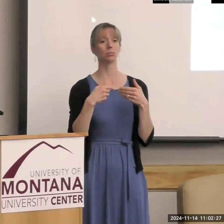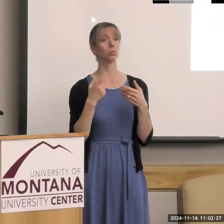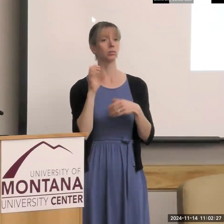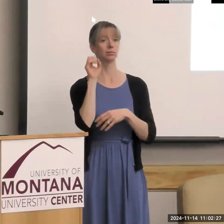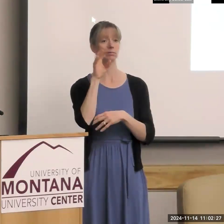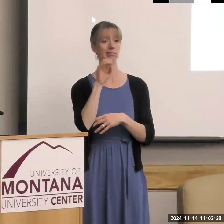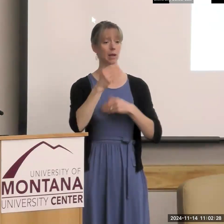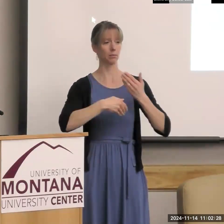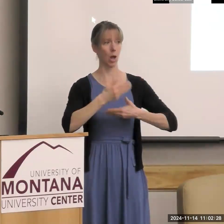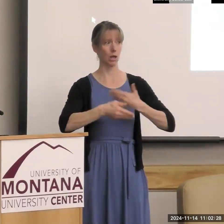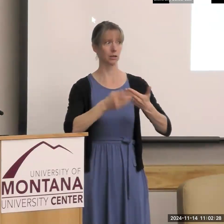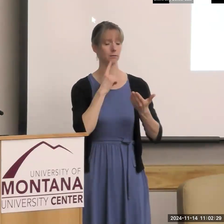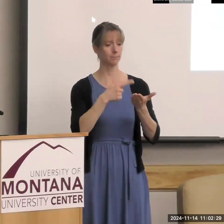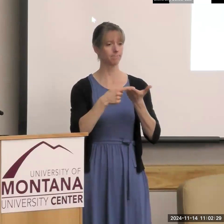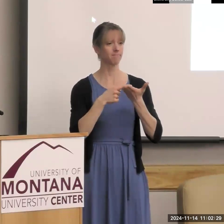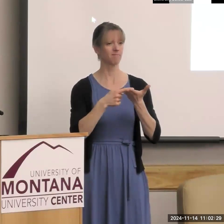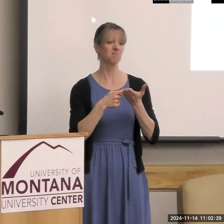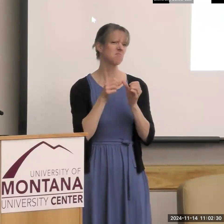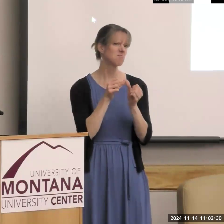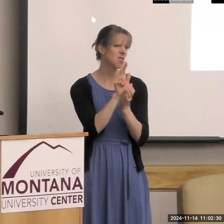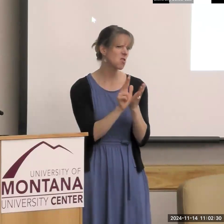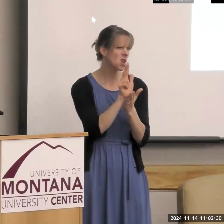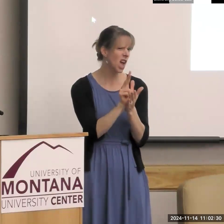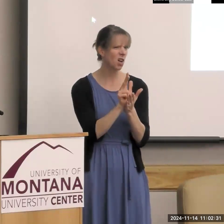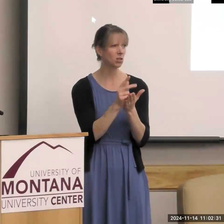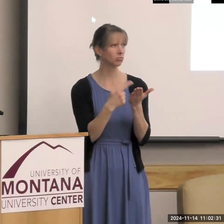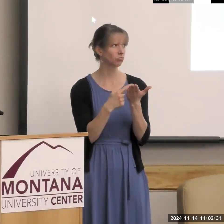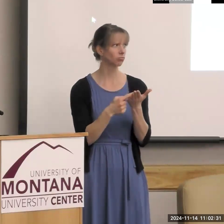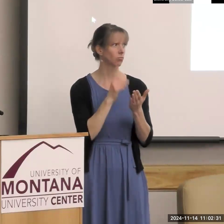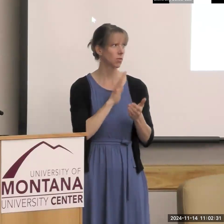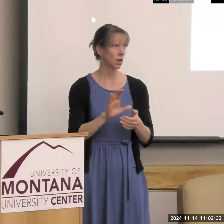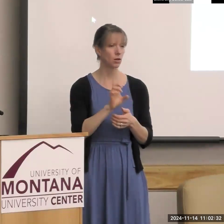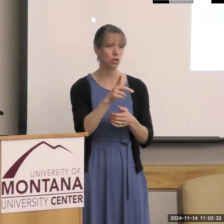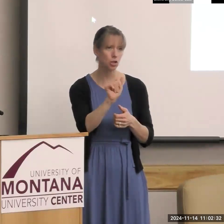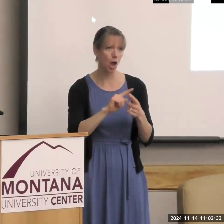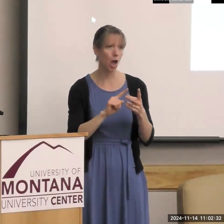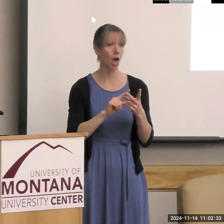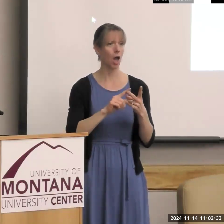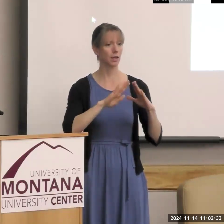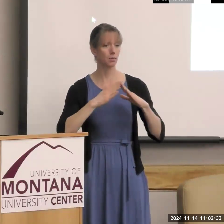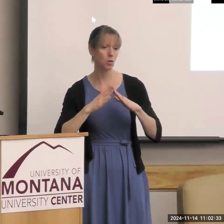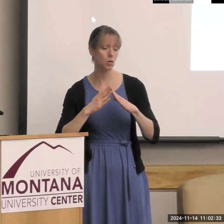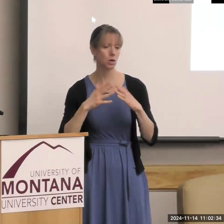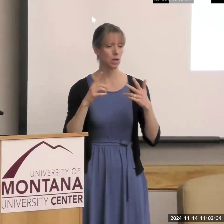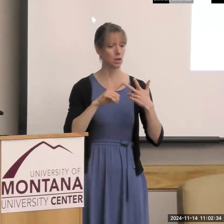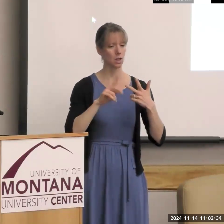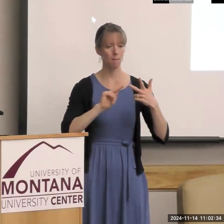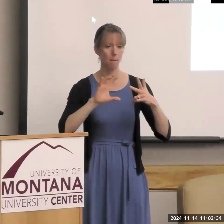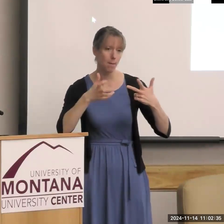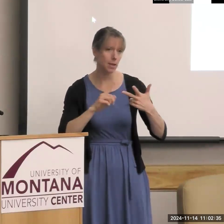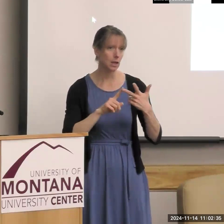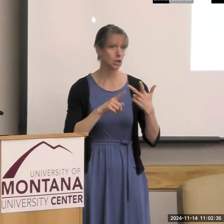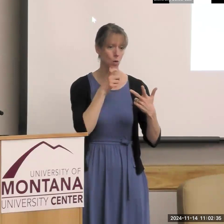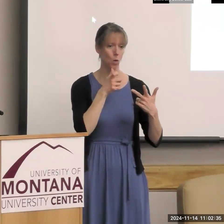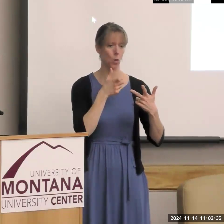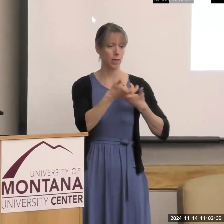of a dialogue for about 3 hours to talk about their CHA, to talk about their community, to talk about the population that they serve